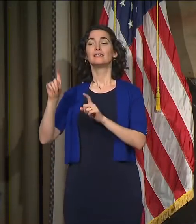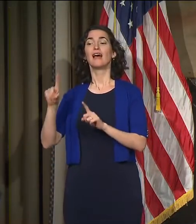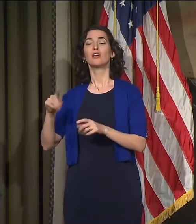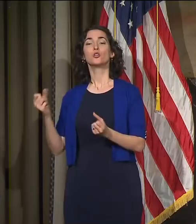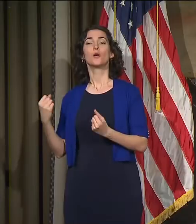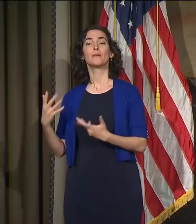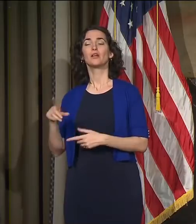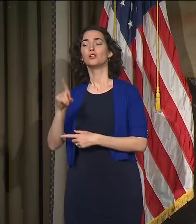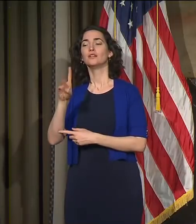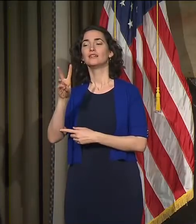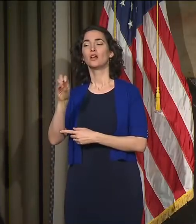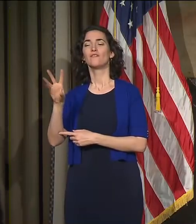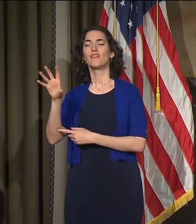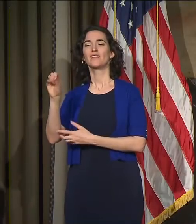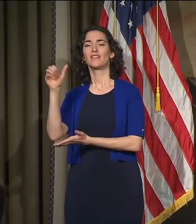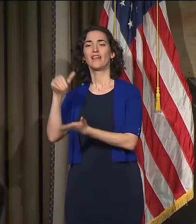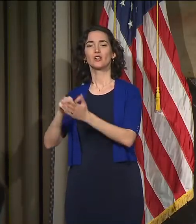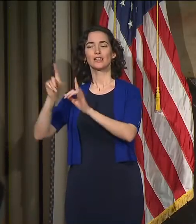we've reported.